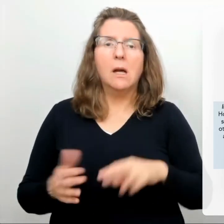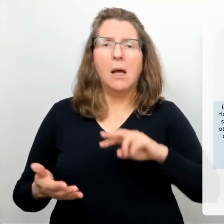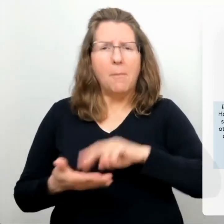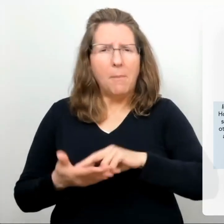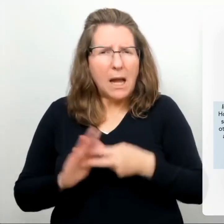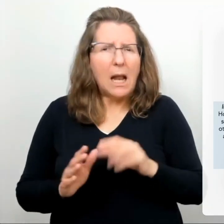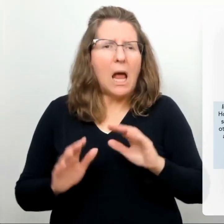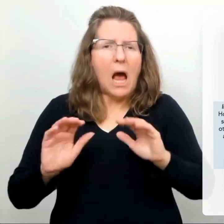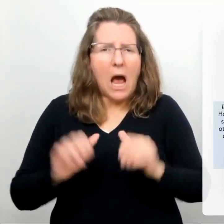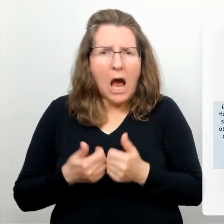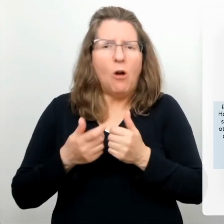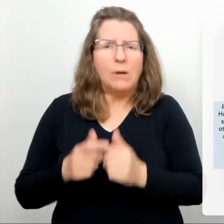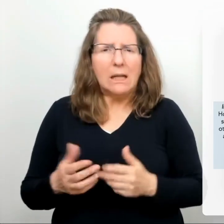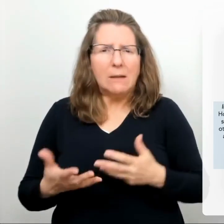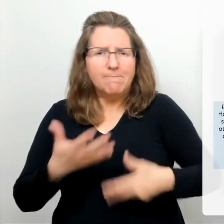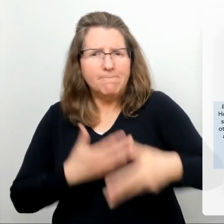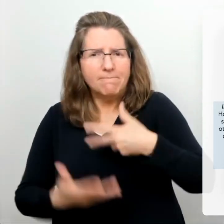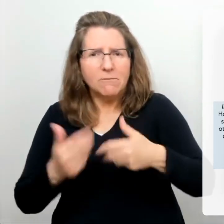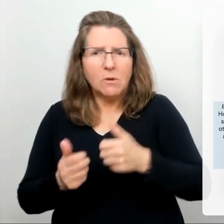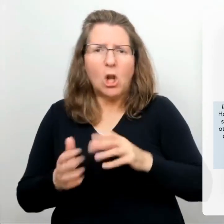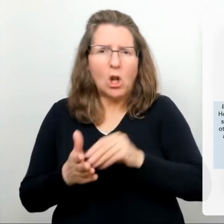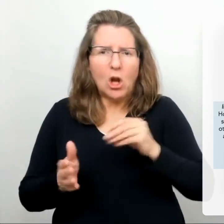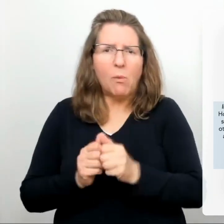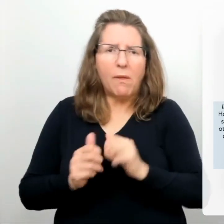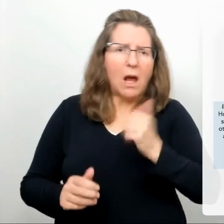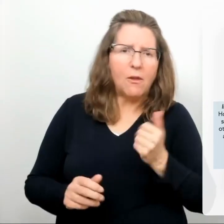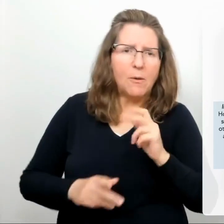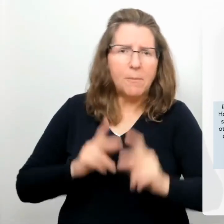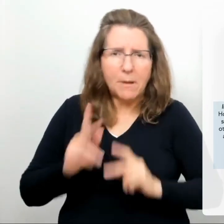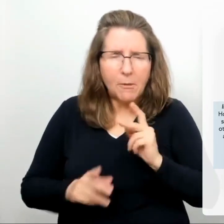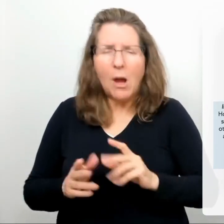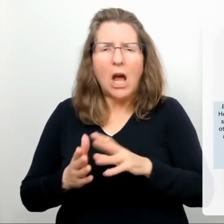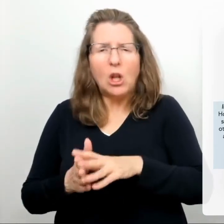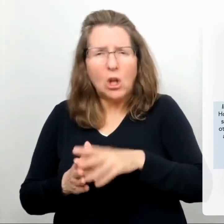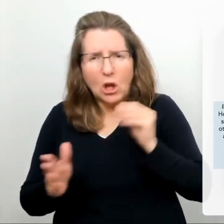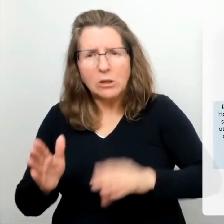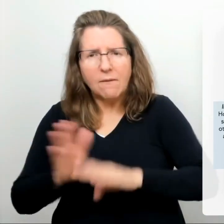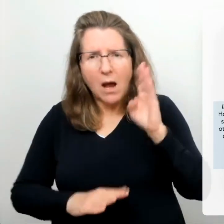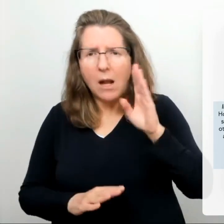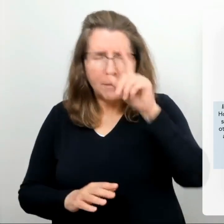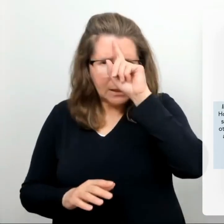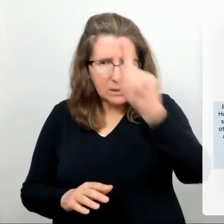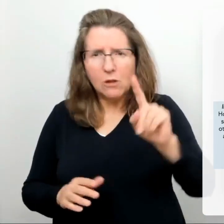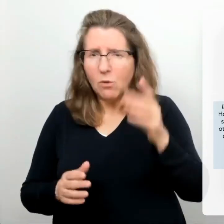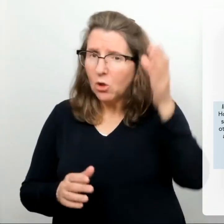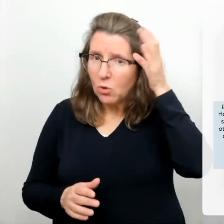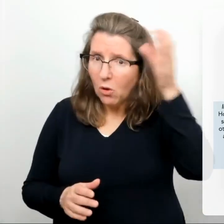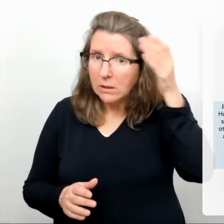Lastly, intellectual purpose. How a student learns with other people and learns the content being taught.